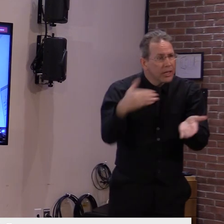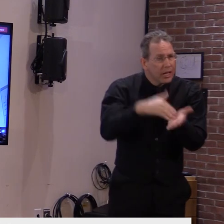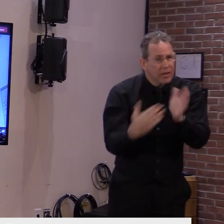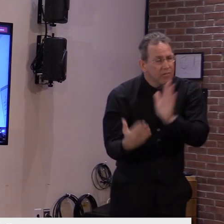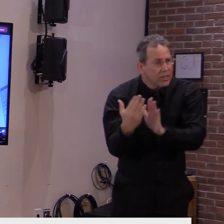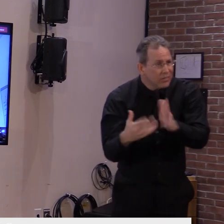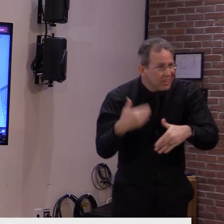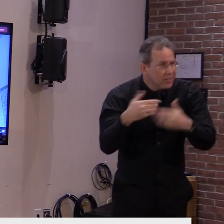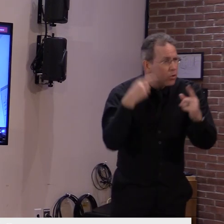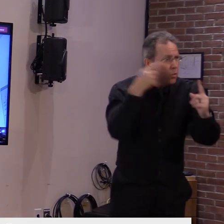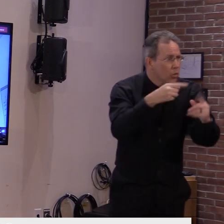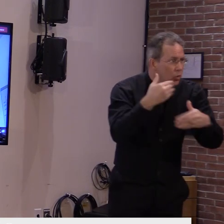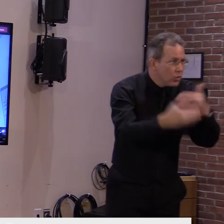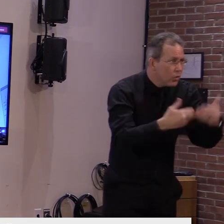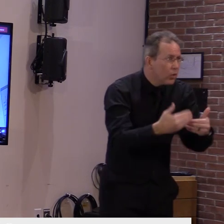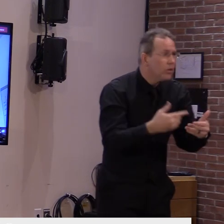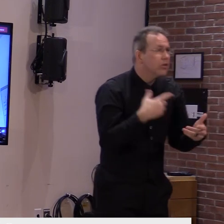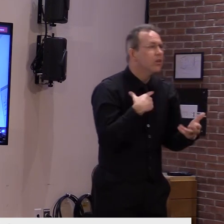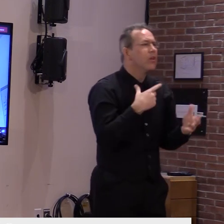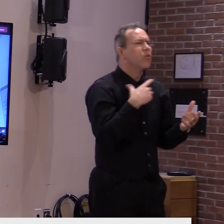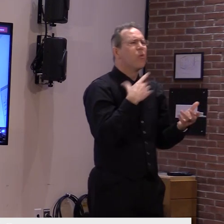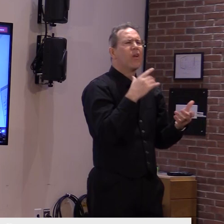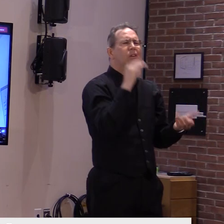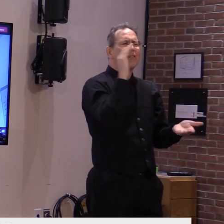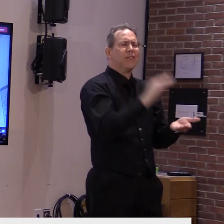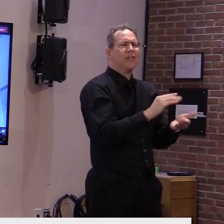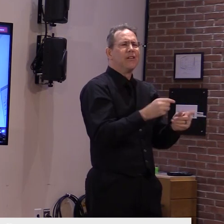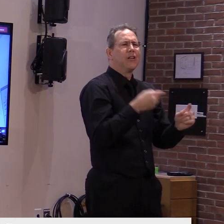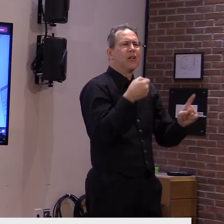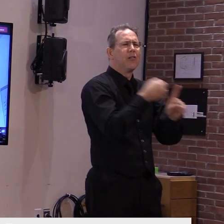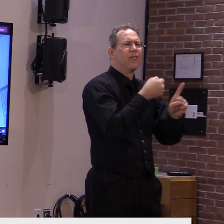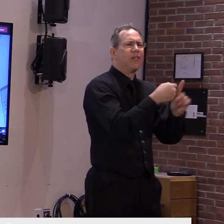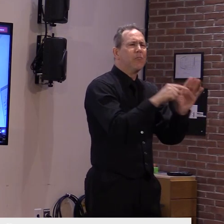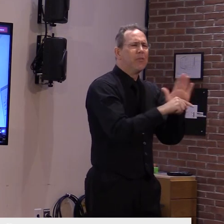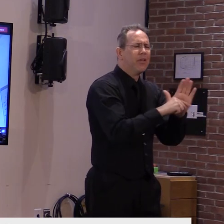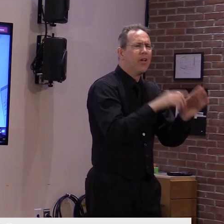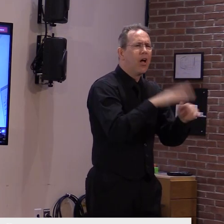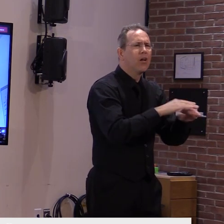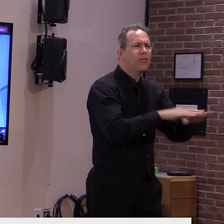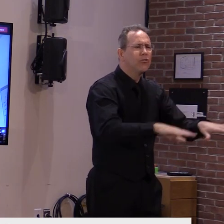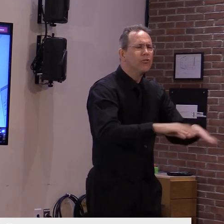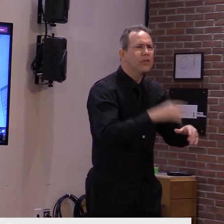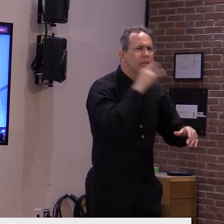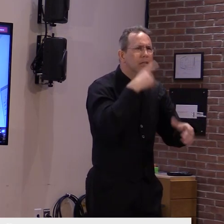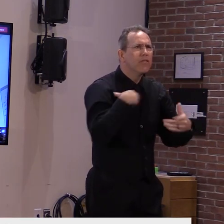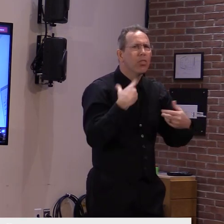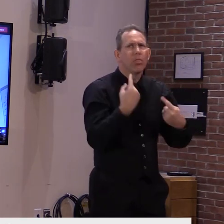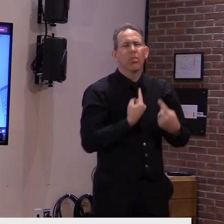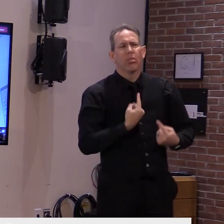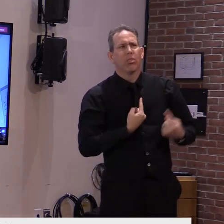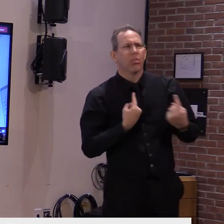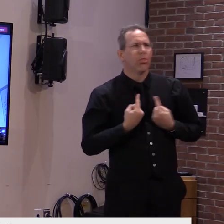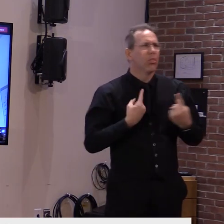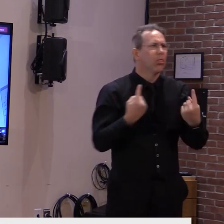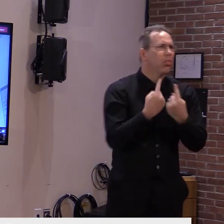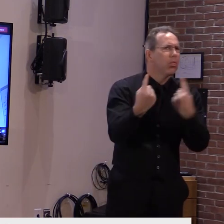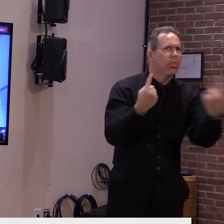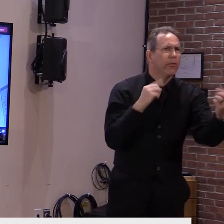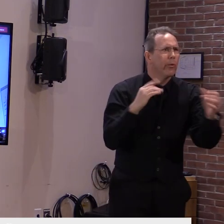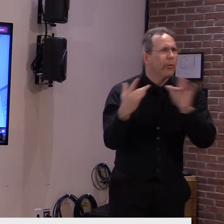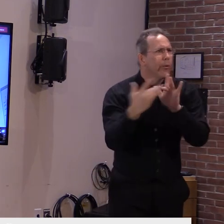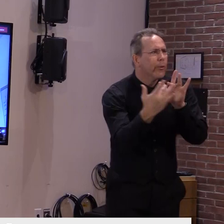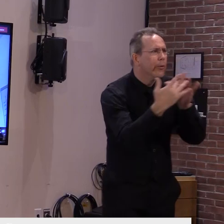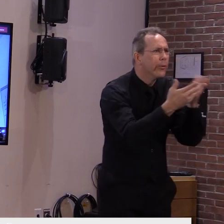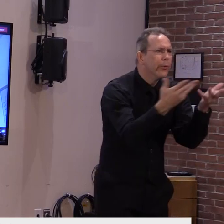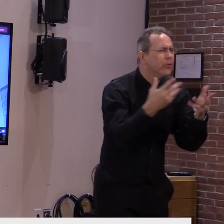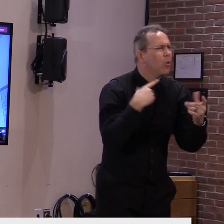pandemic, and we can begin the work of the recovery. As we begin planning this recovery work, it's important to acknowledge that